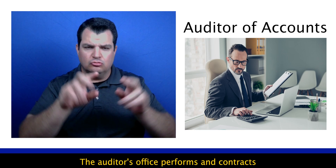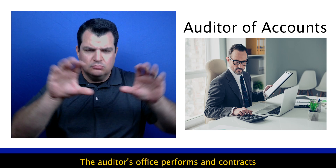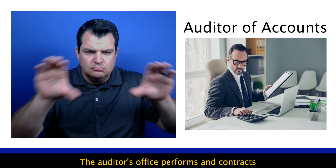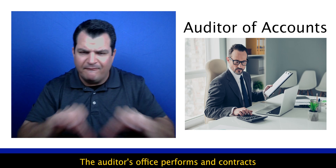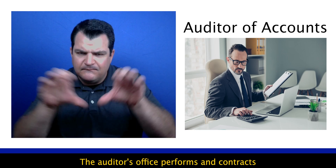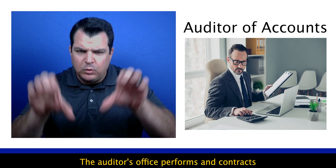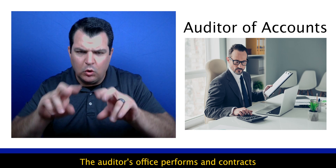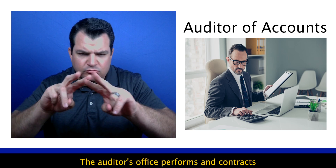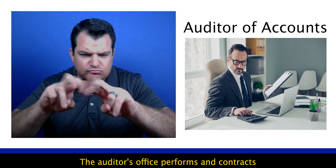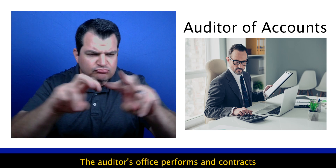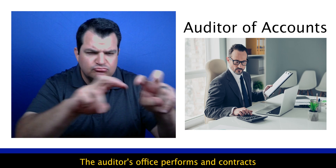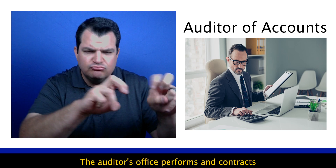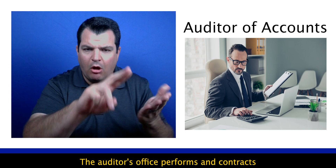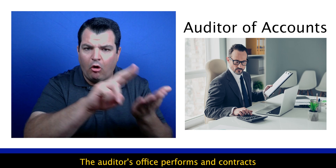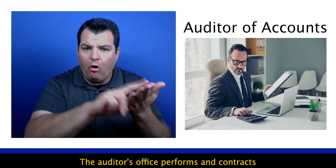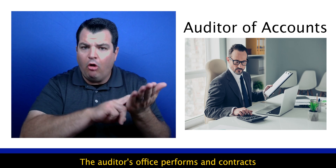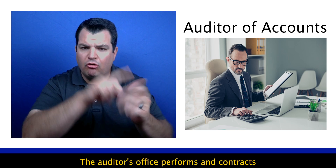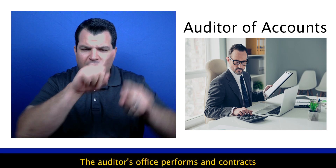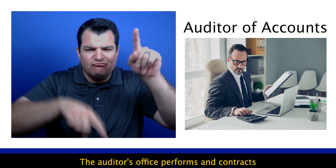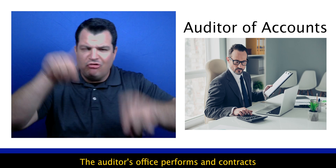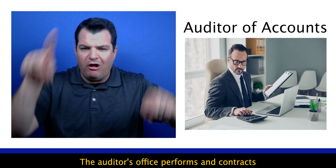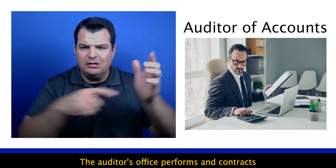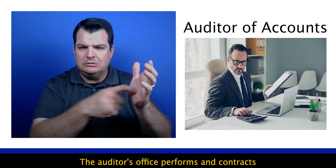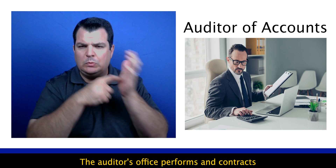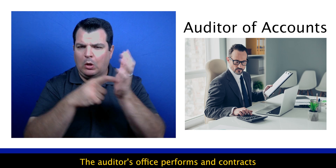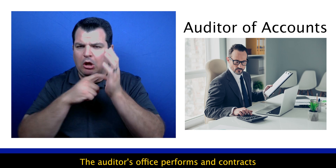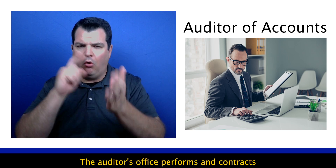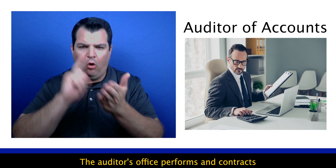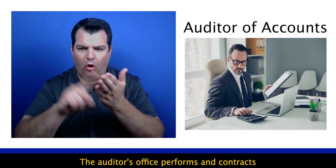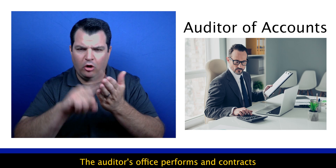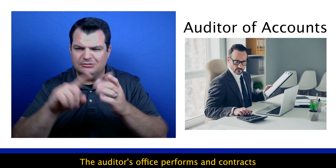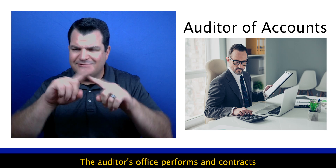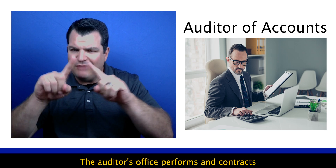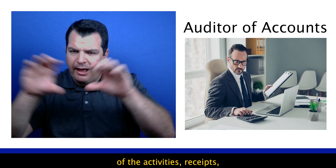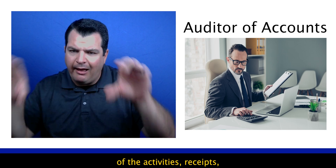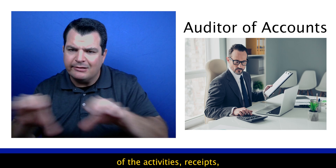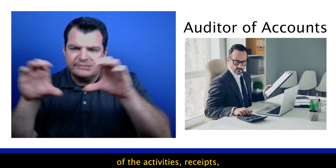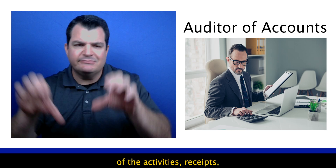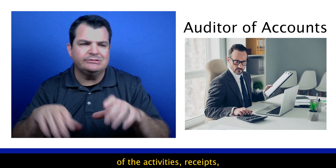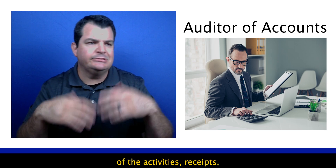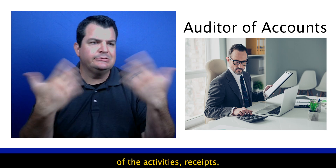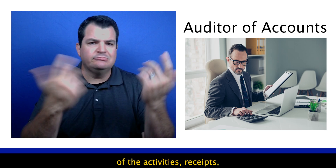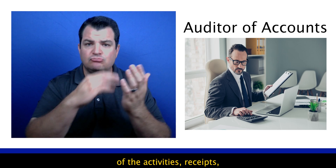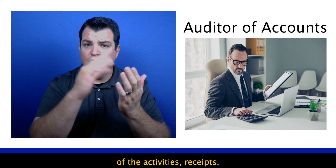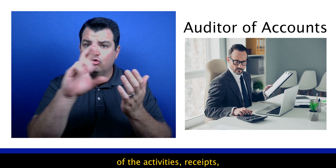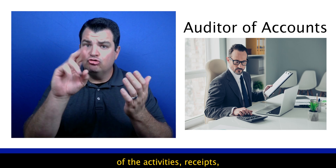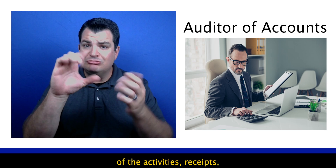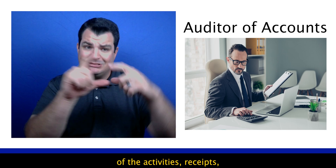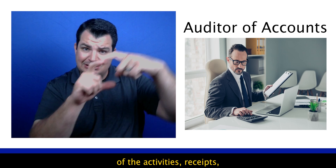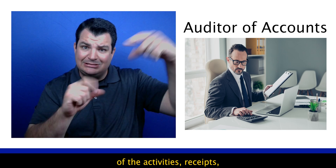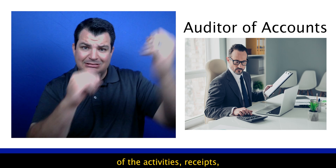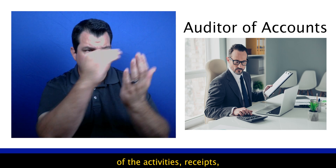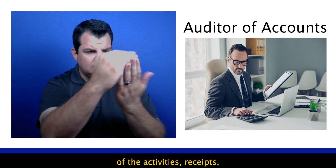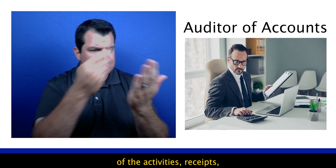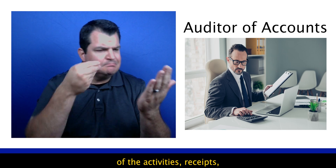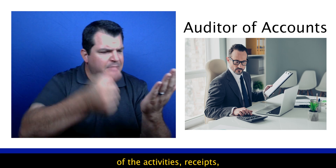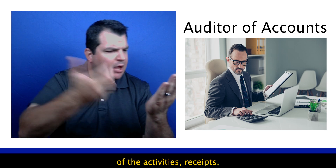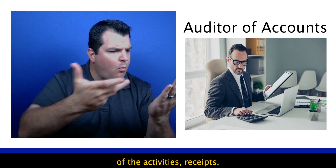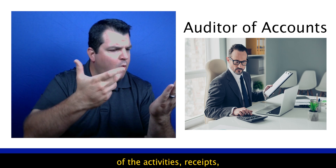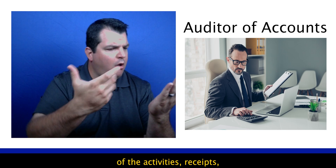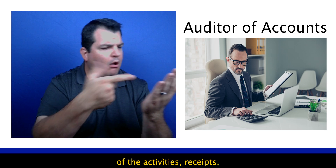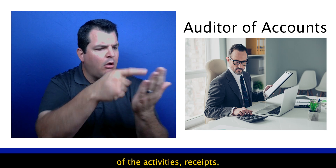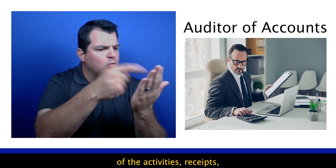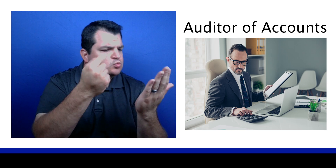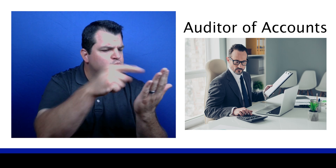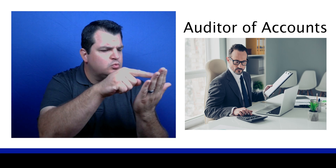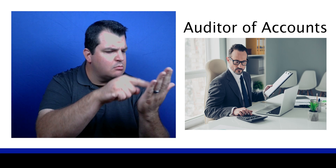The auditor's office performs and contracts a variety of required audits of the activities, receipts, and expenditures